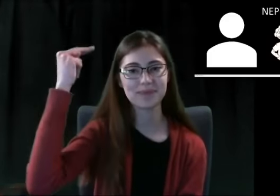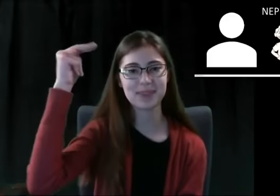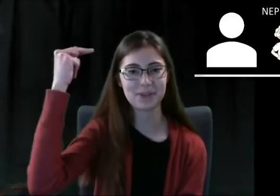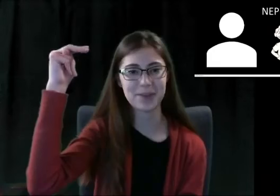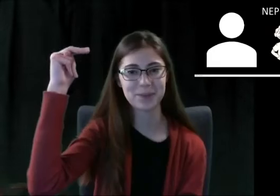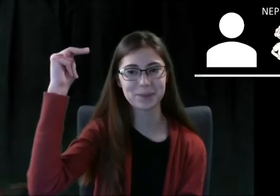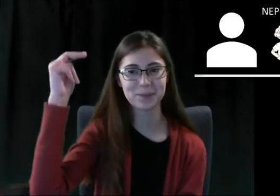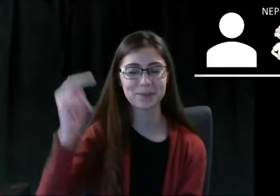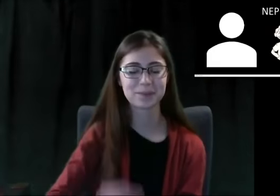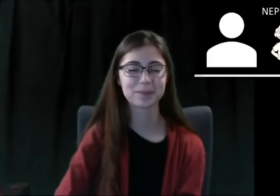Nephew.